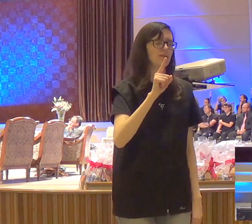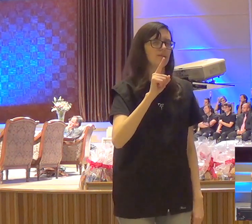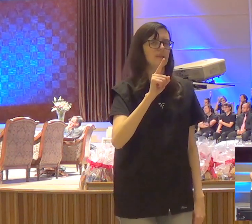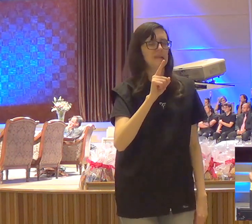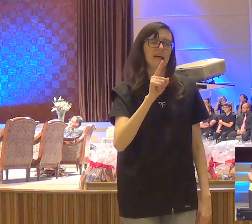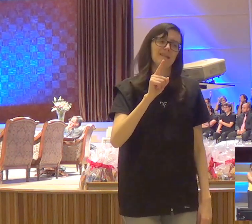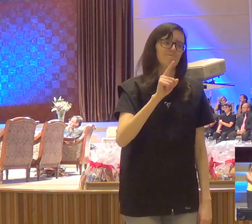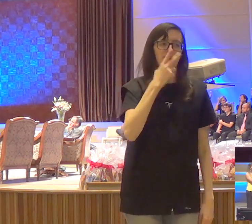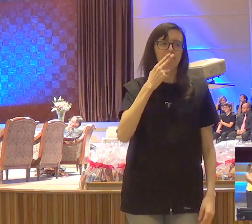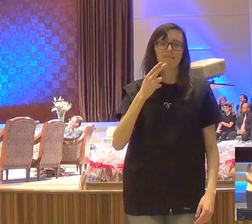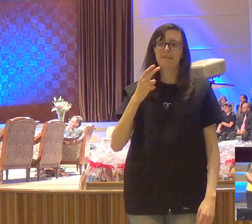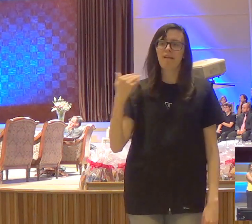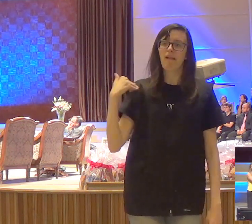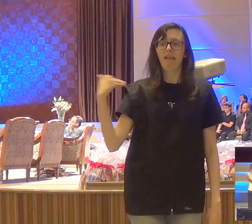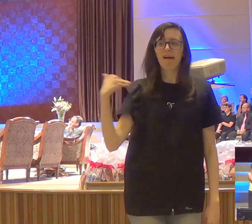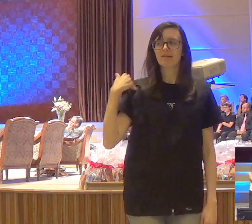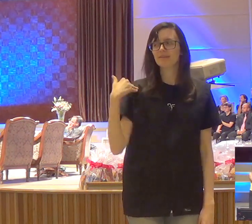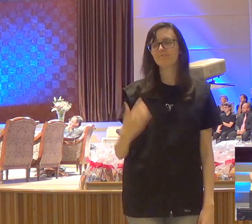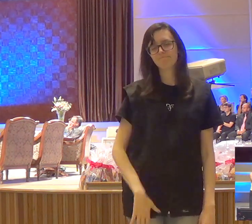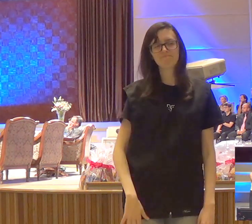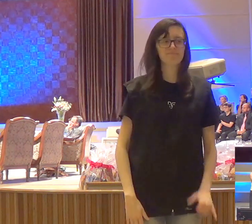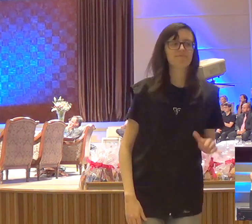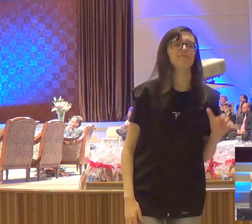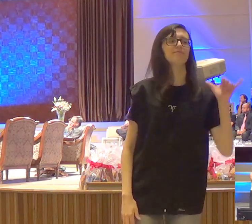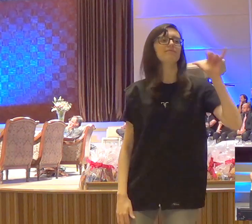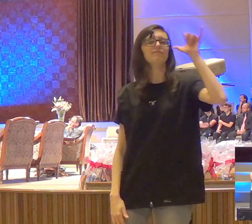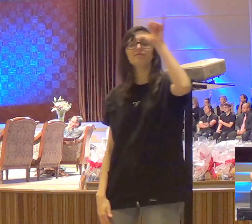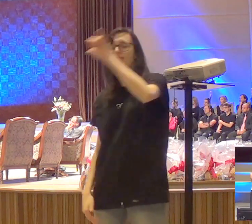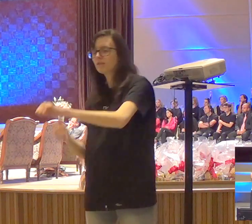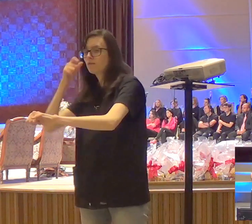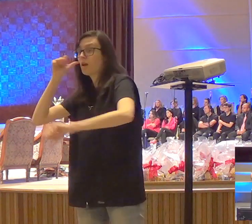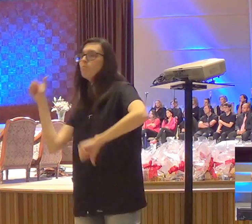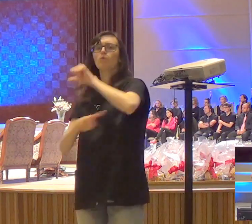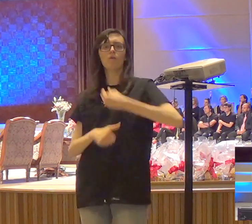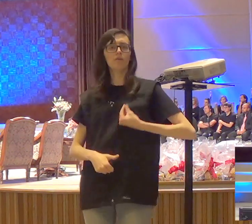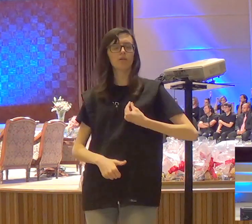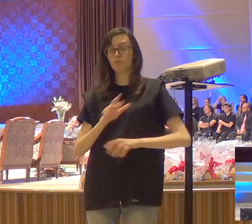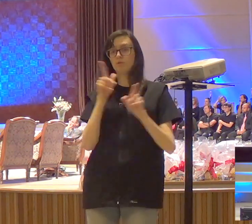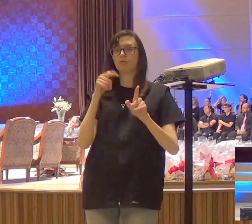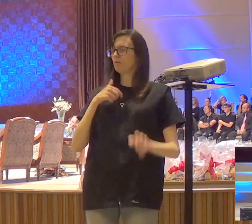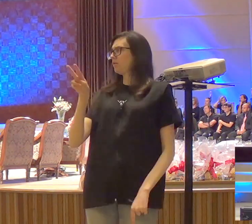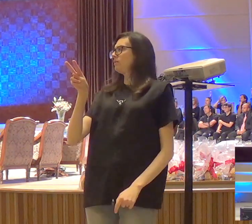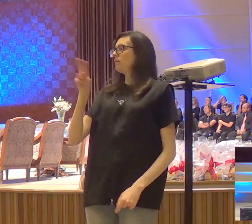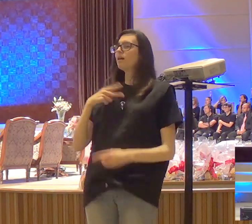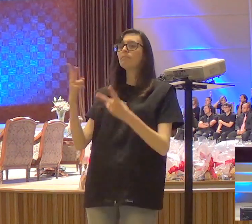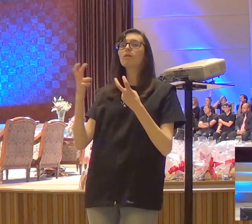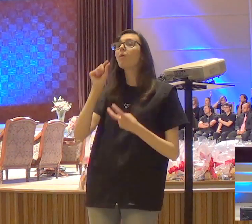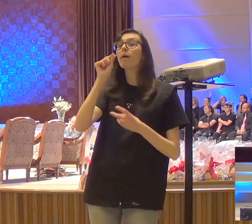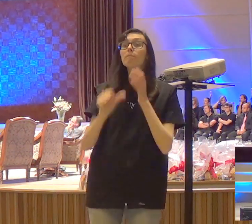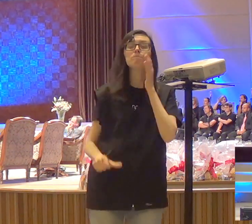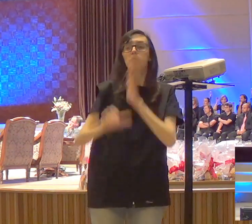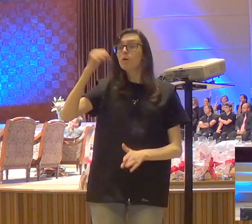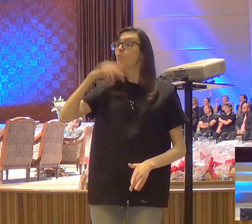foi. And it changed my life. E isso mudou completamente a vida dela. And I realized for the very first time. E ela percebeu pela